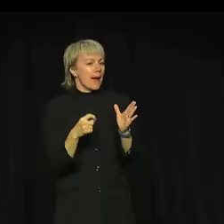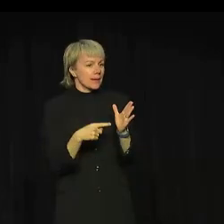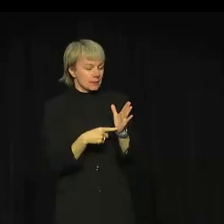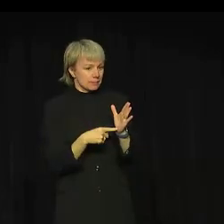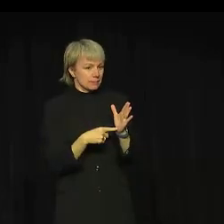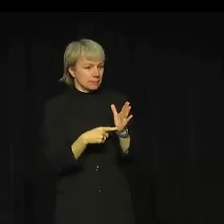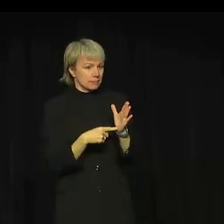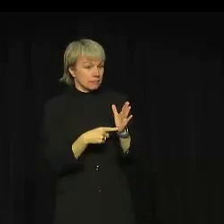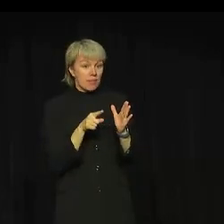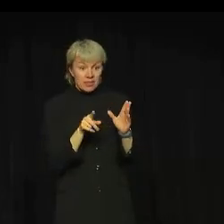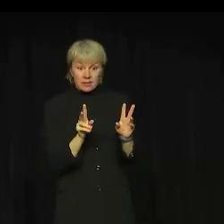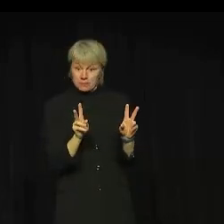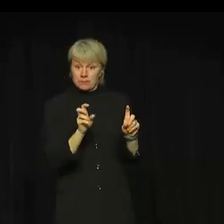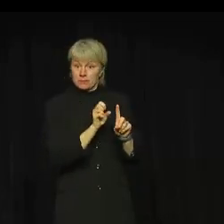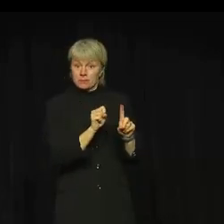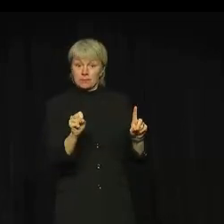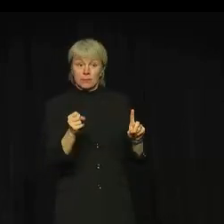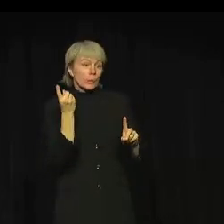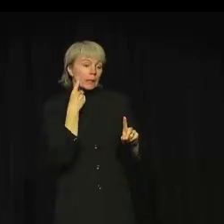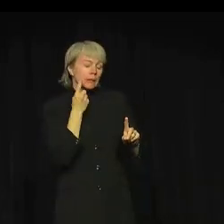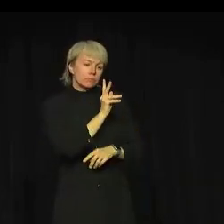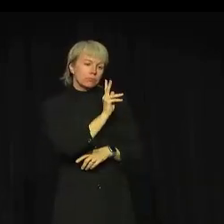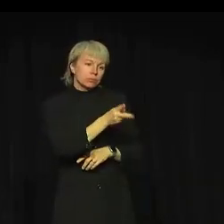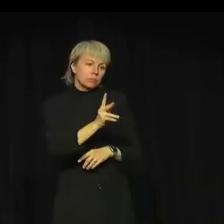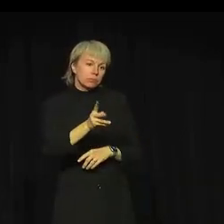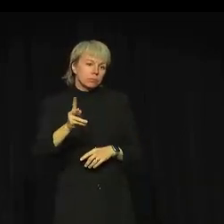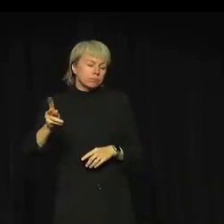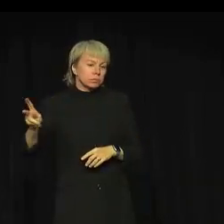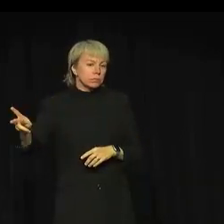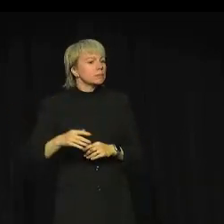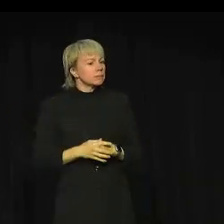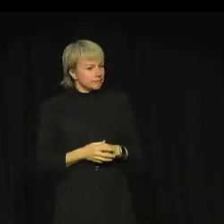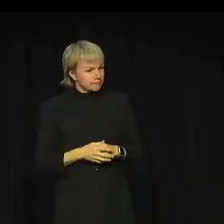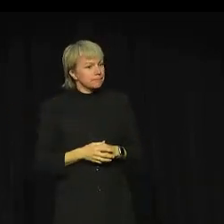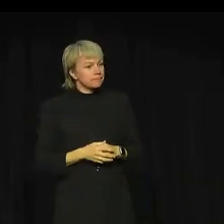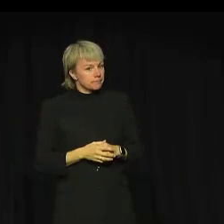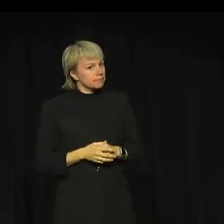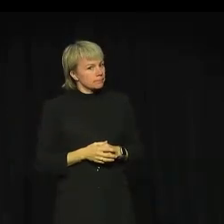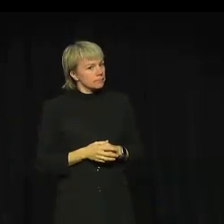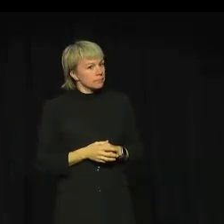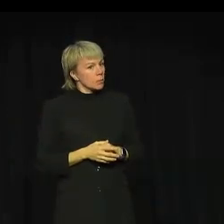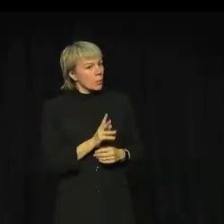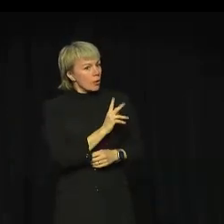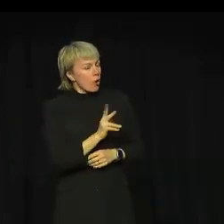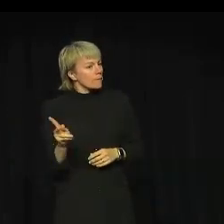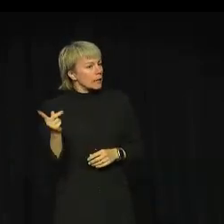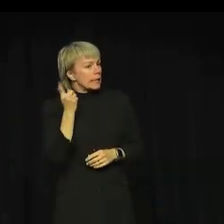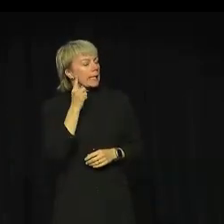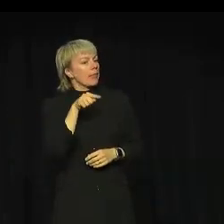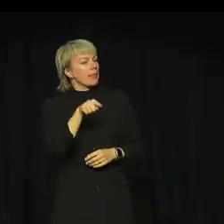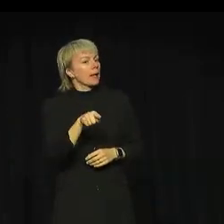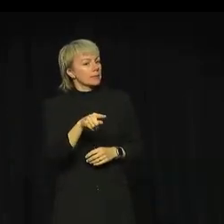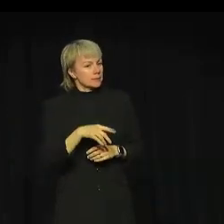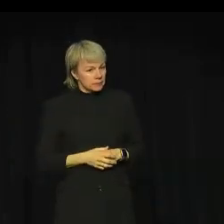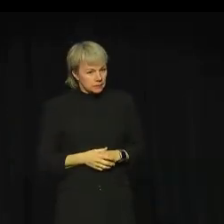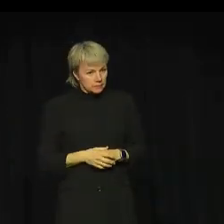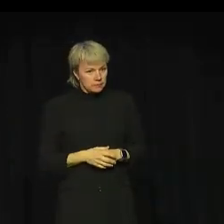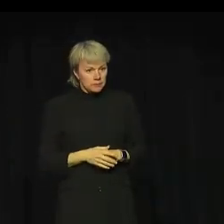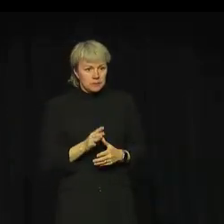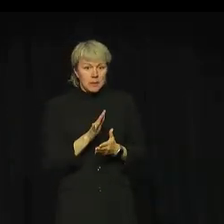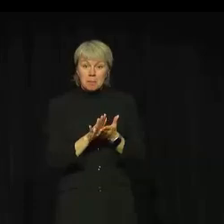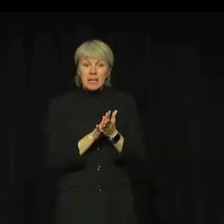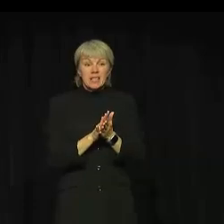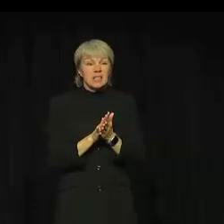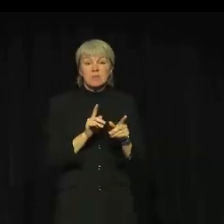we hear in the campaign for better human rights protection in our country, and we hear it often. In fact, it causes surprise